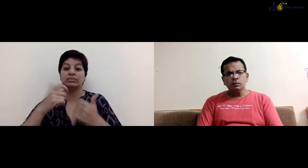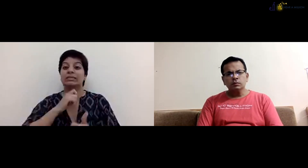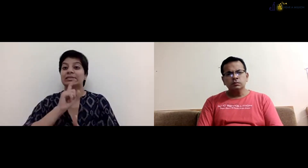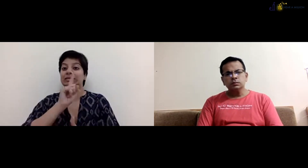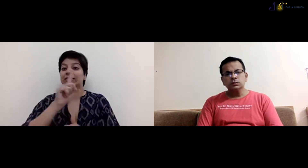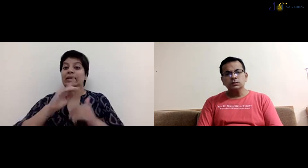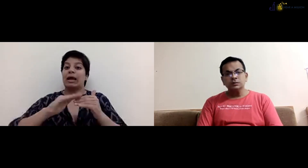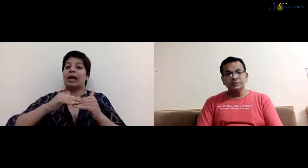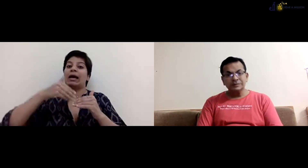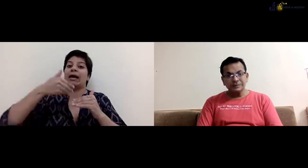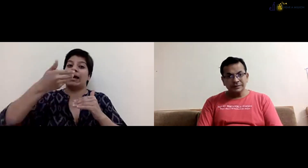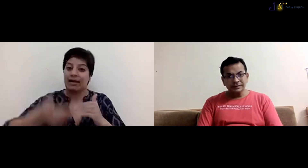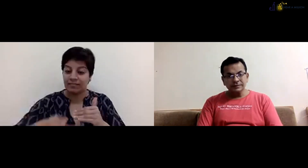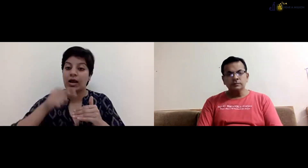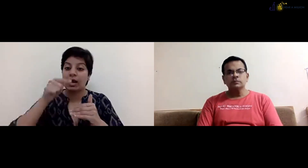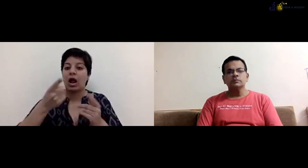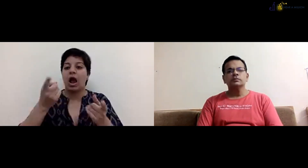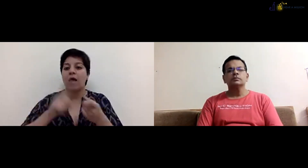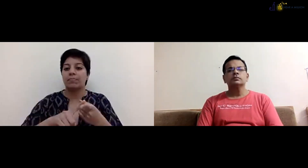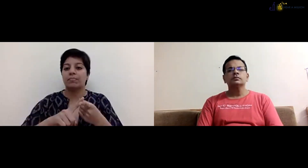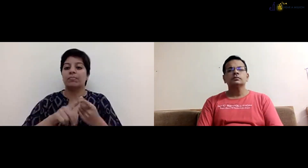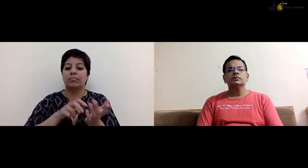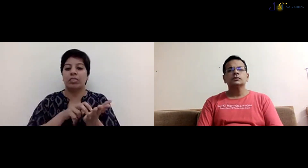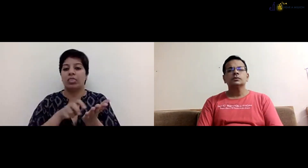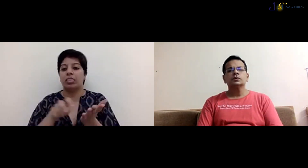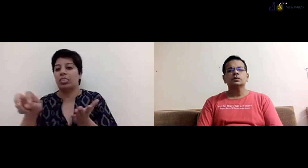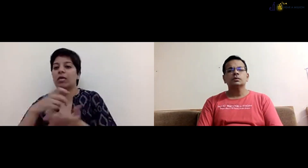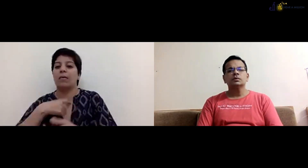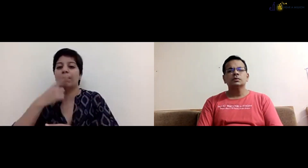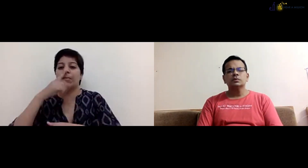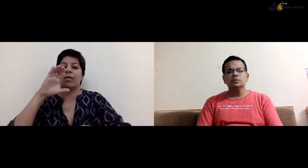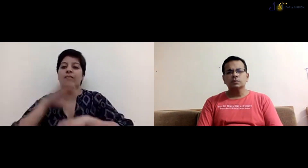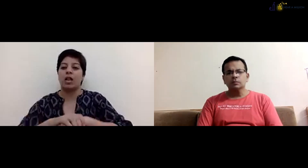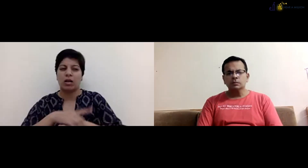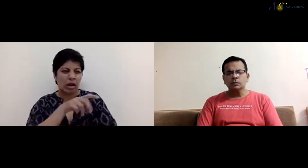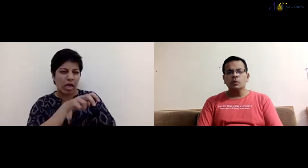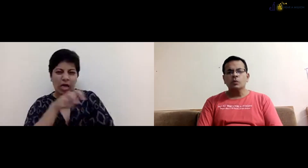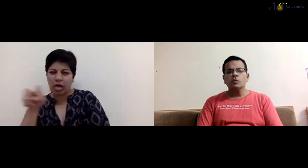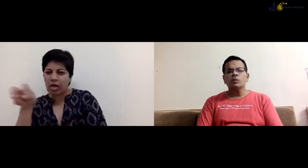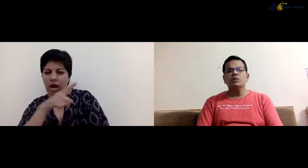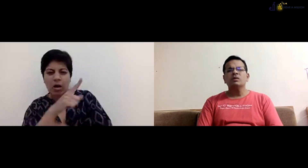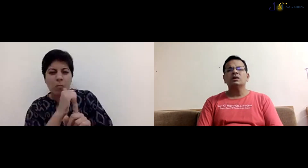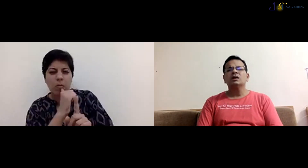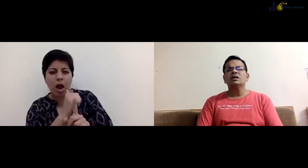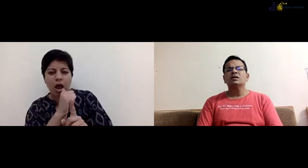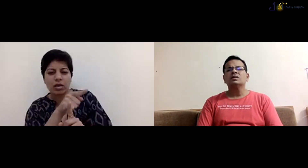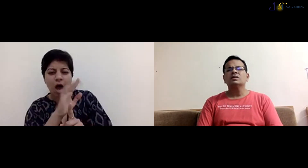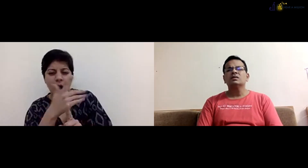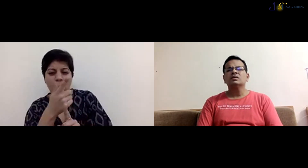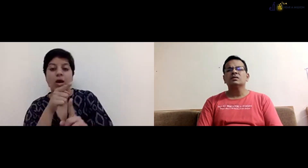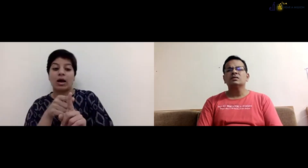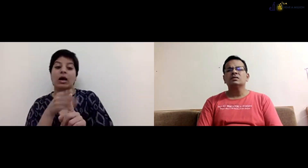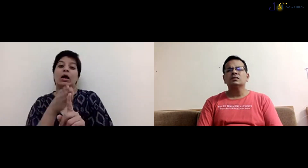was walking completely. After 11-year-old, it happened with me. If I